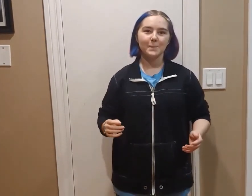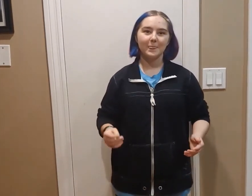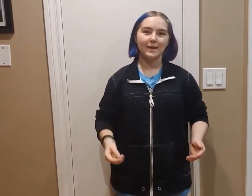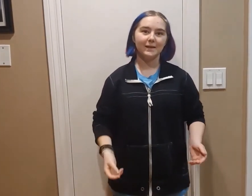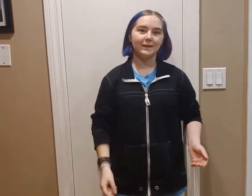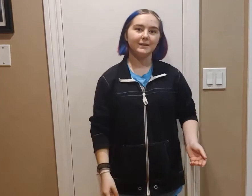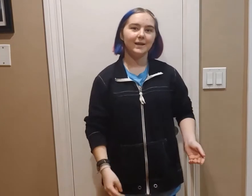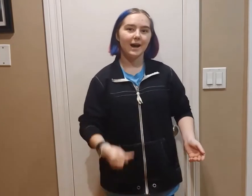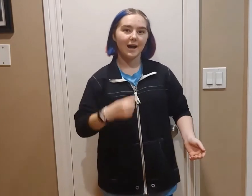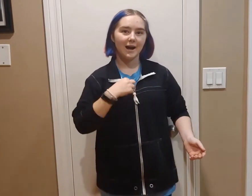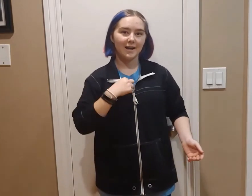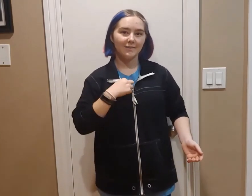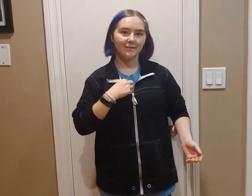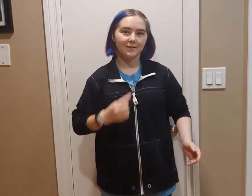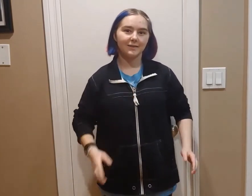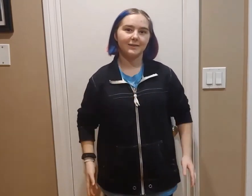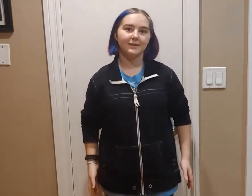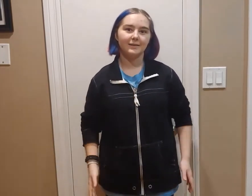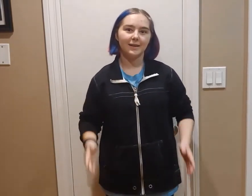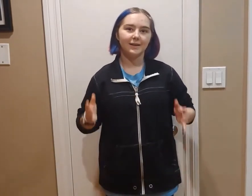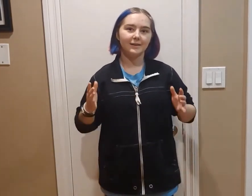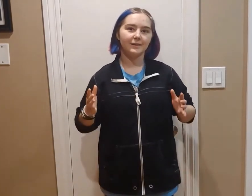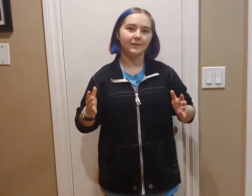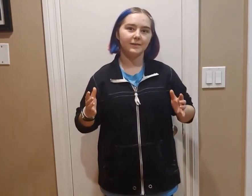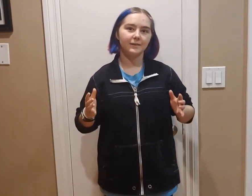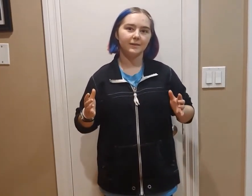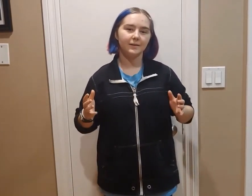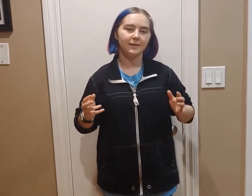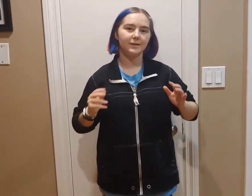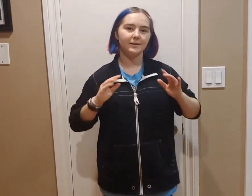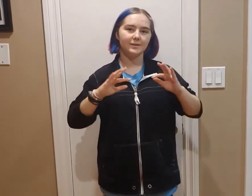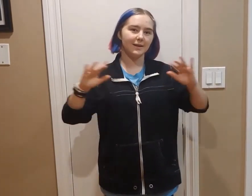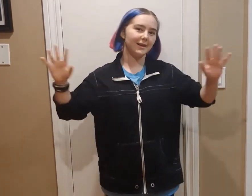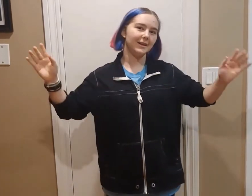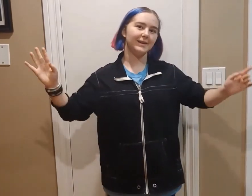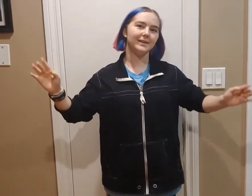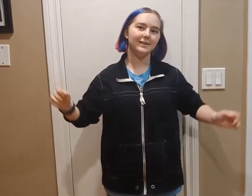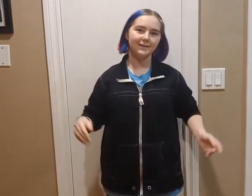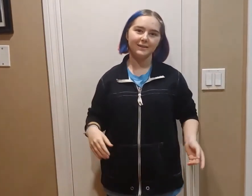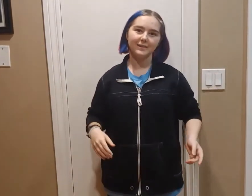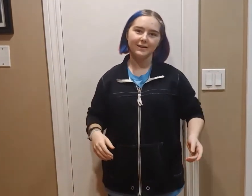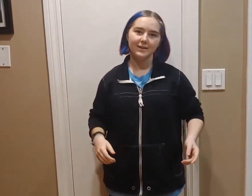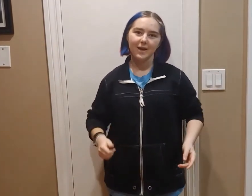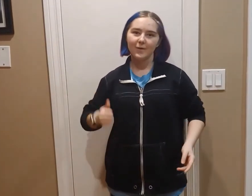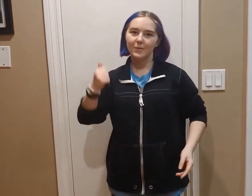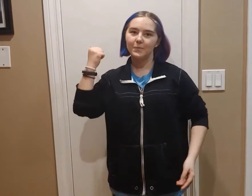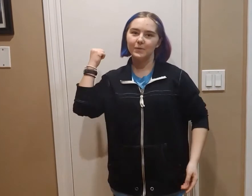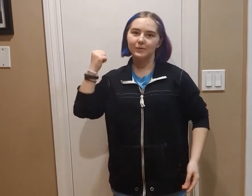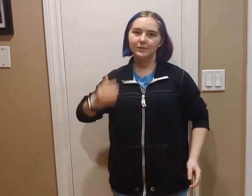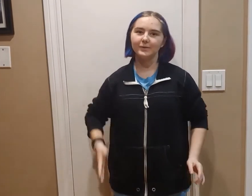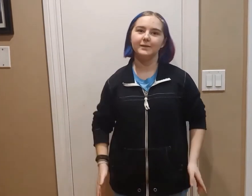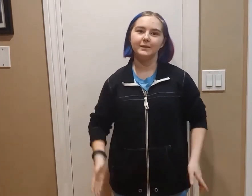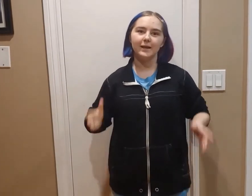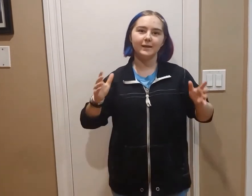And then I'm gonna let it shine. Won't let